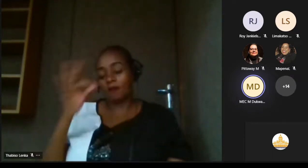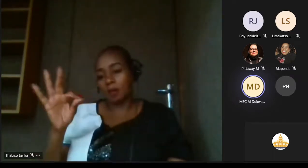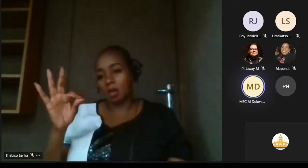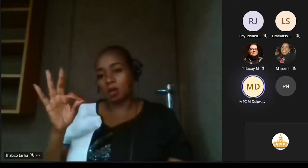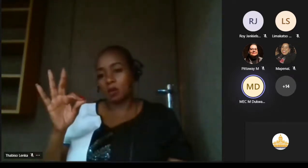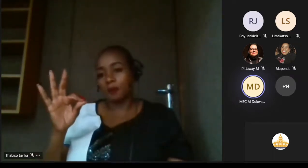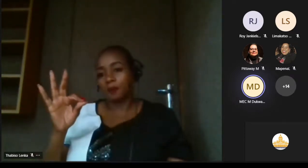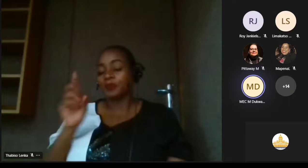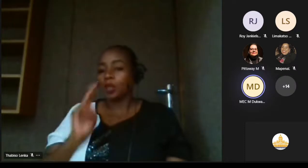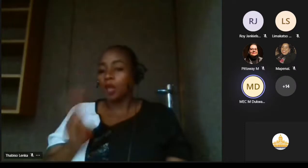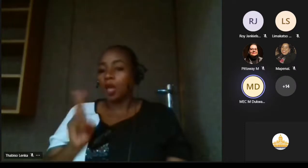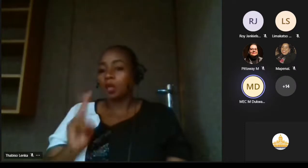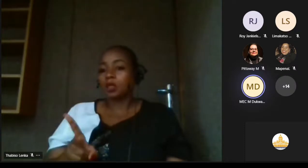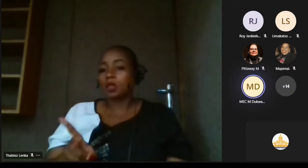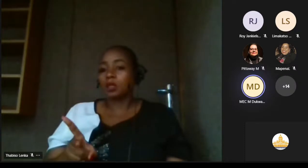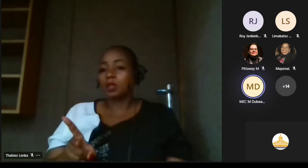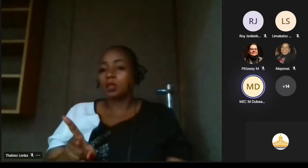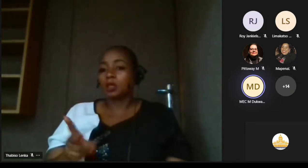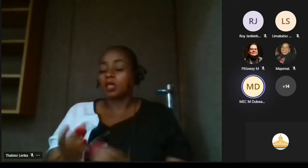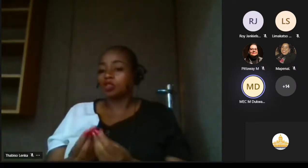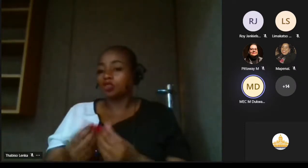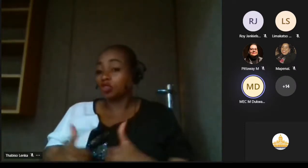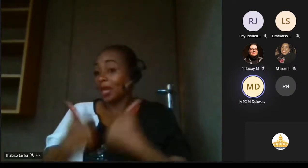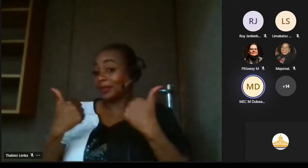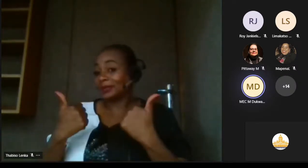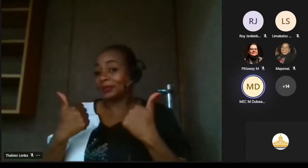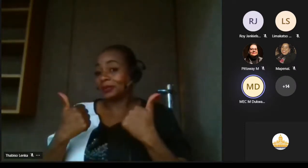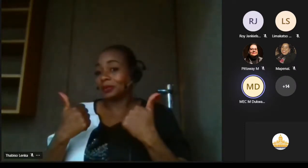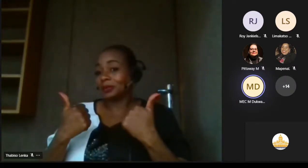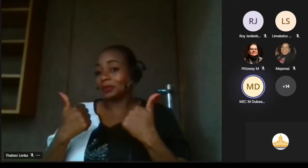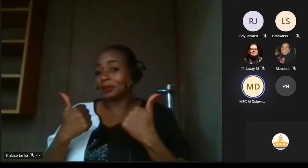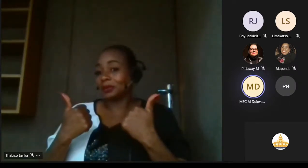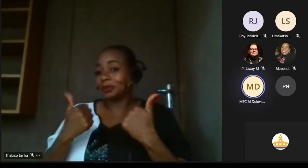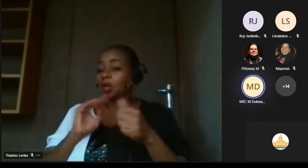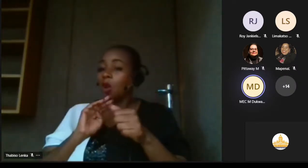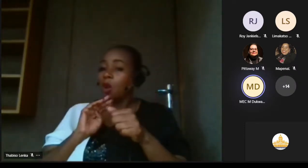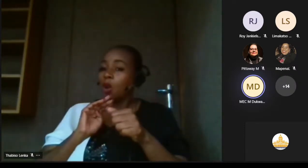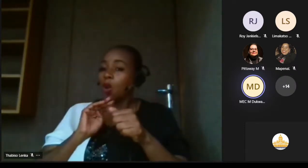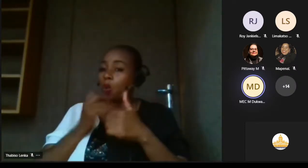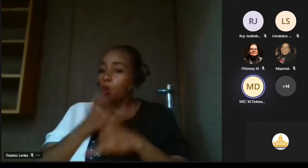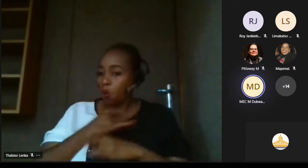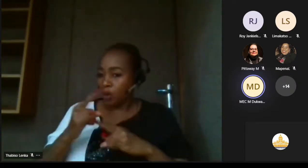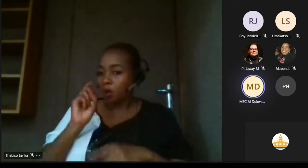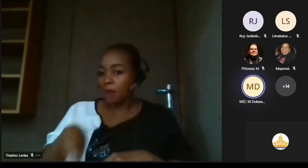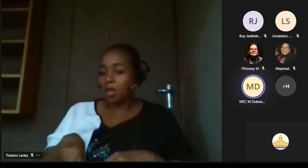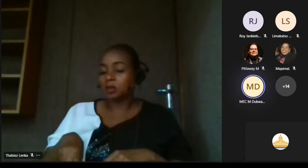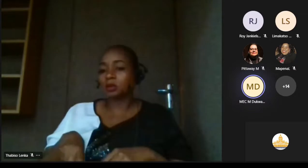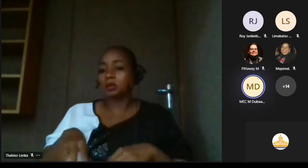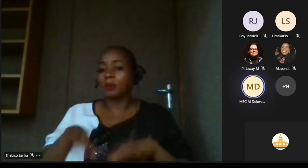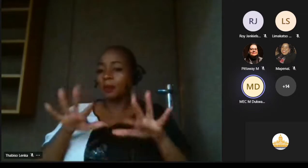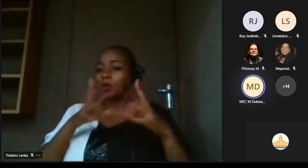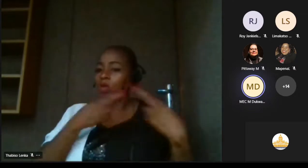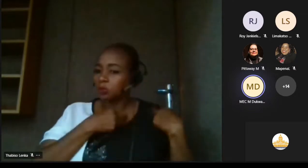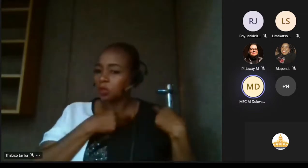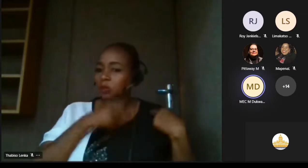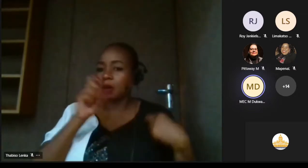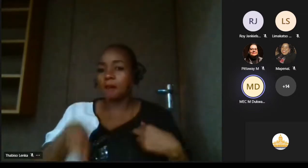must overcome the twin challenges. This is what we must do, the twin challenges of corruption and lack of accountability in